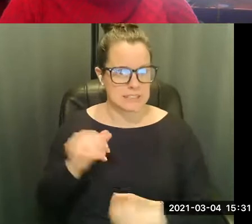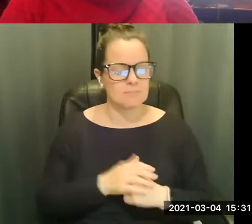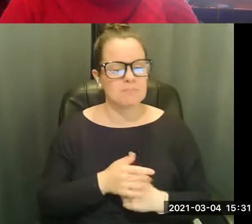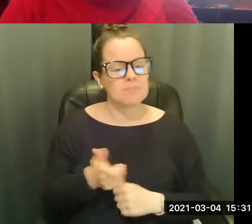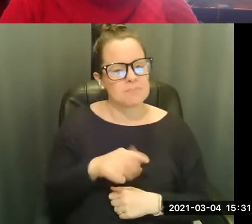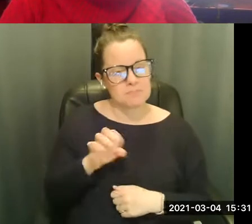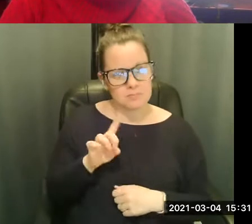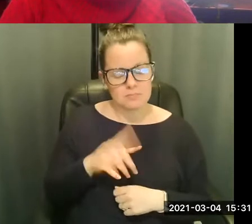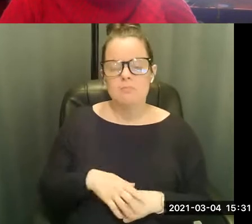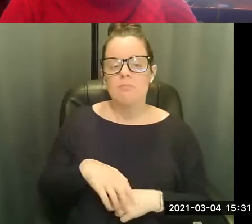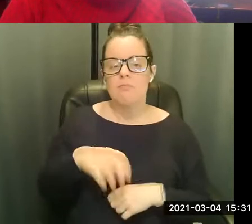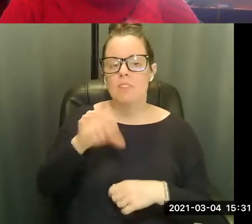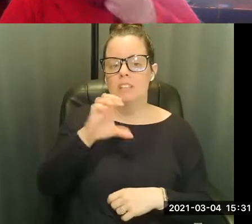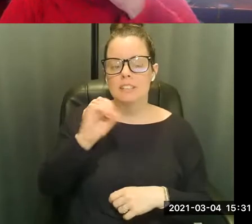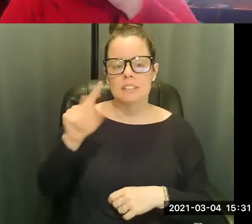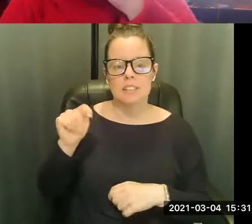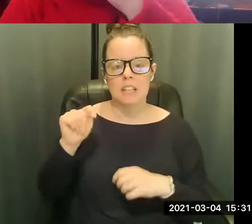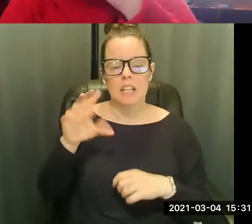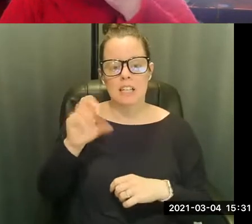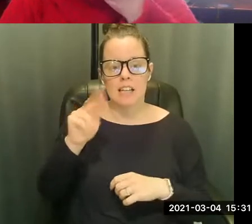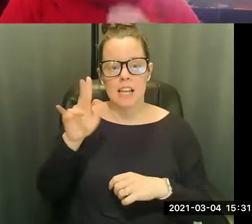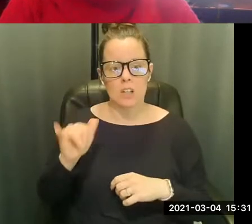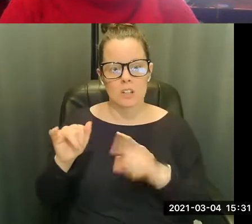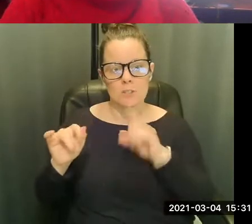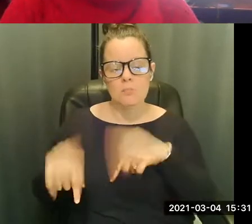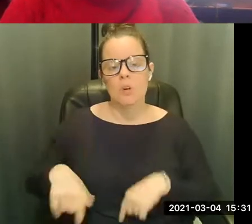In Scott County, Iowa Department of Public Health reports